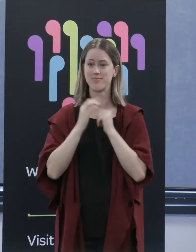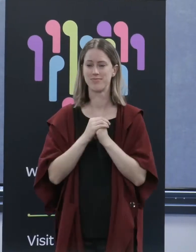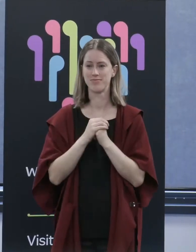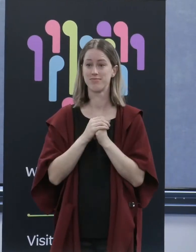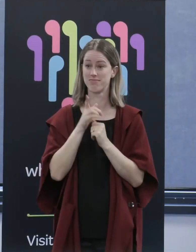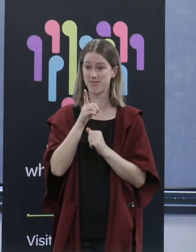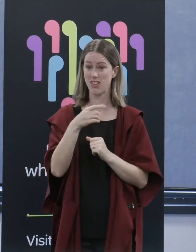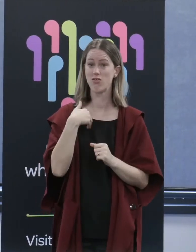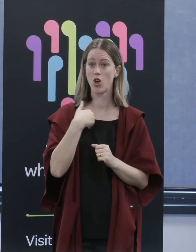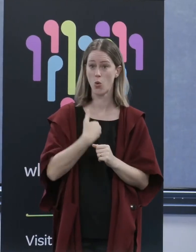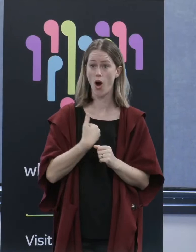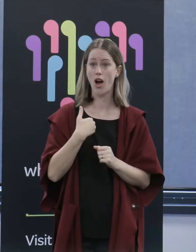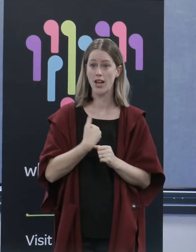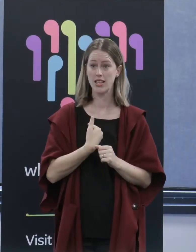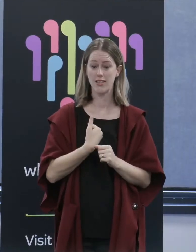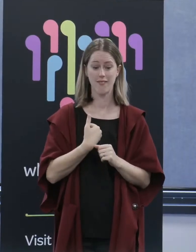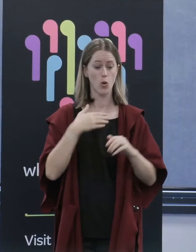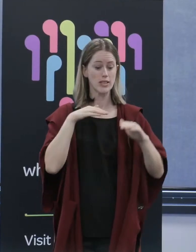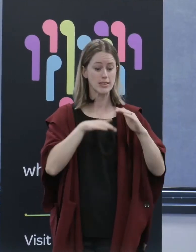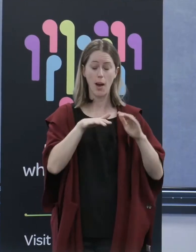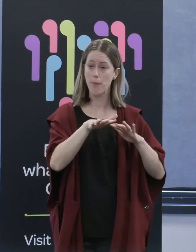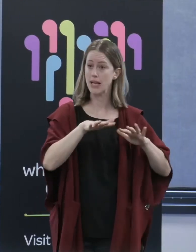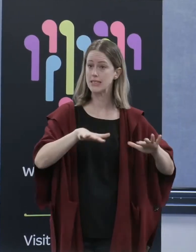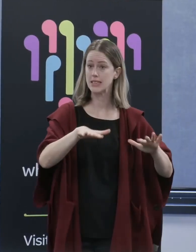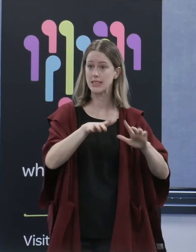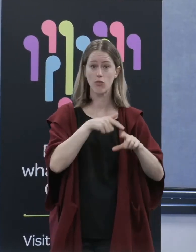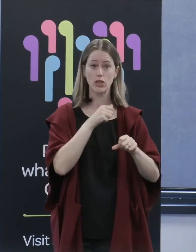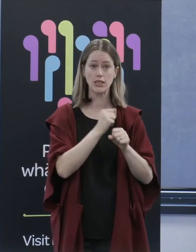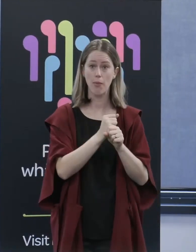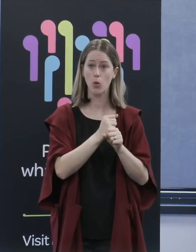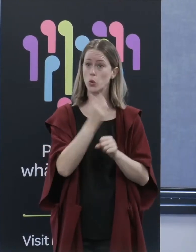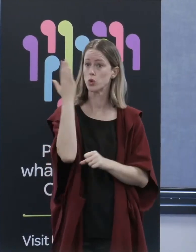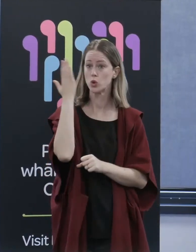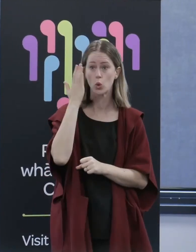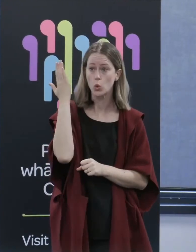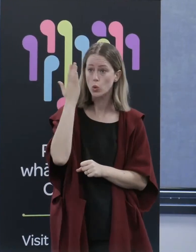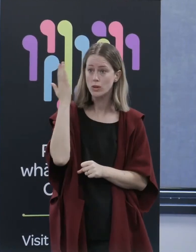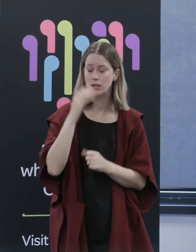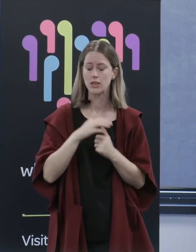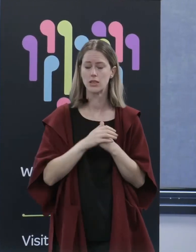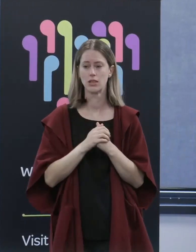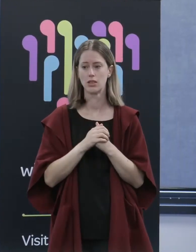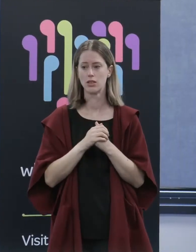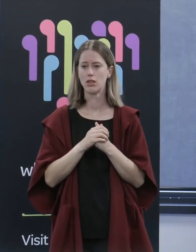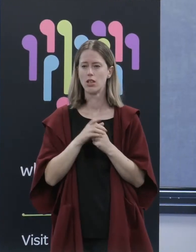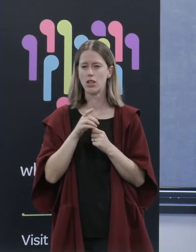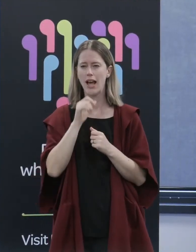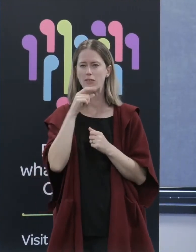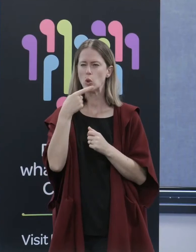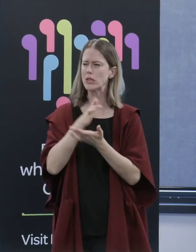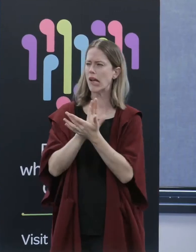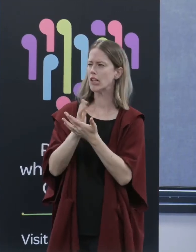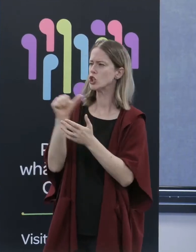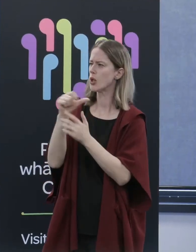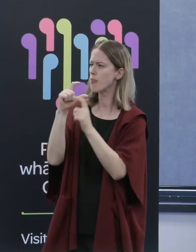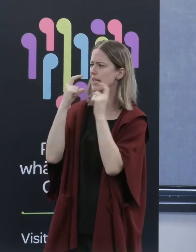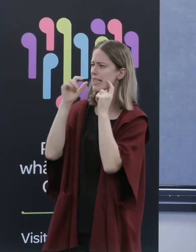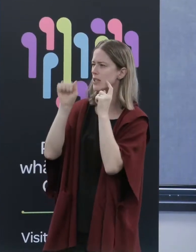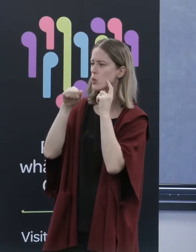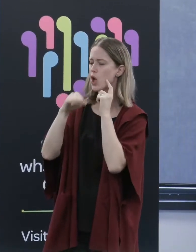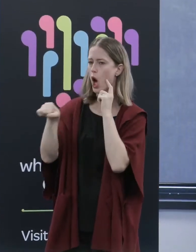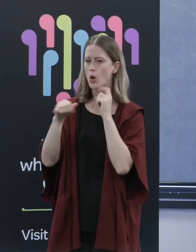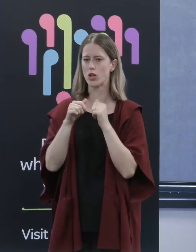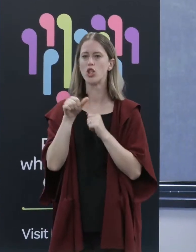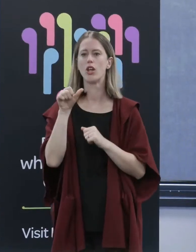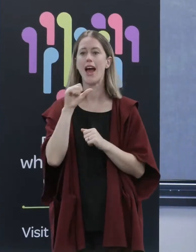still required in many indoor settings, including at the moment in schools. A good rule of thumb is to always wear a